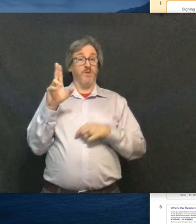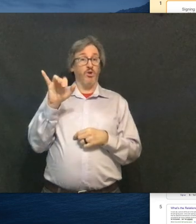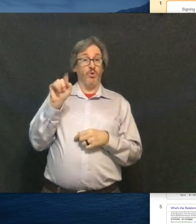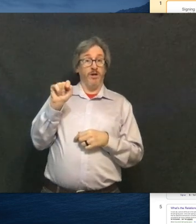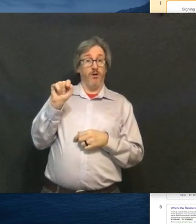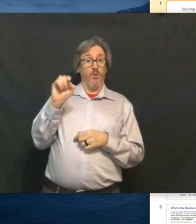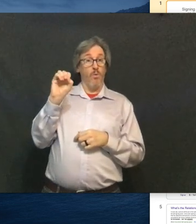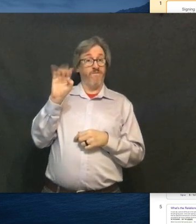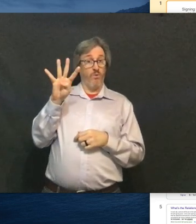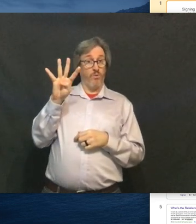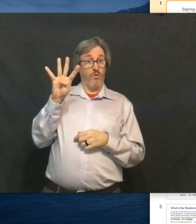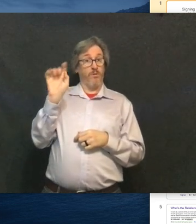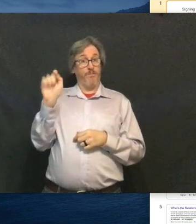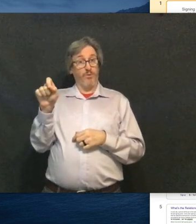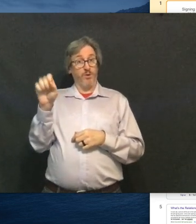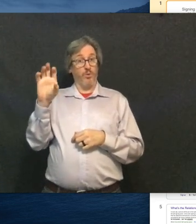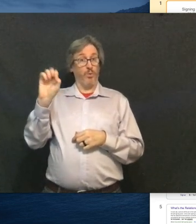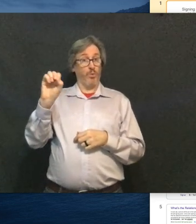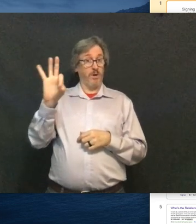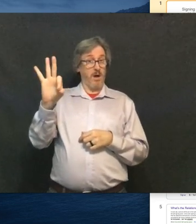Okay, unit.